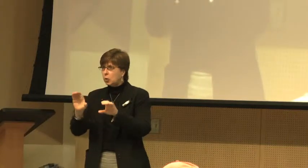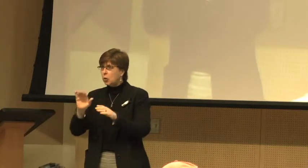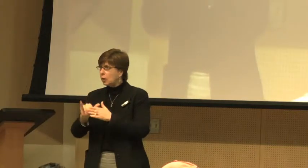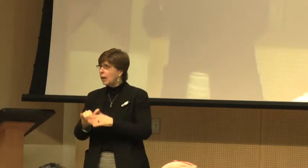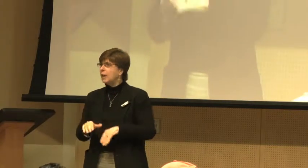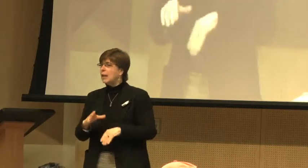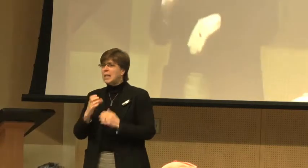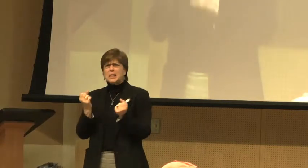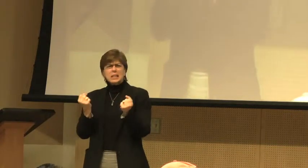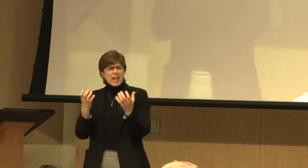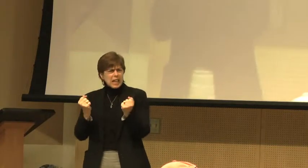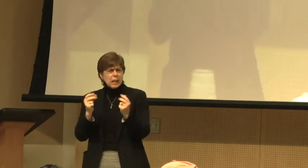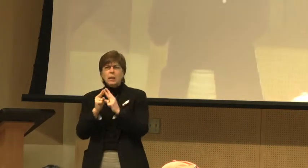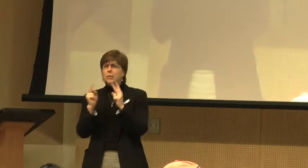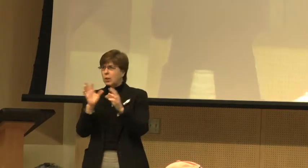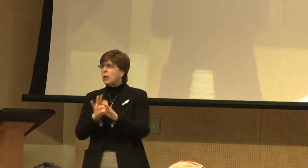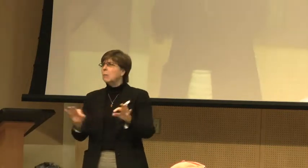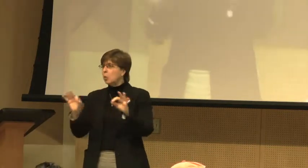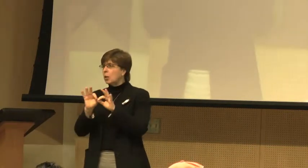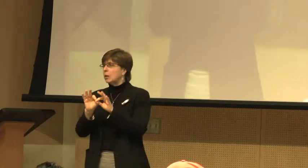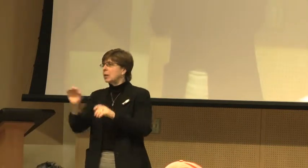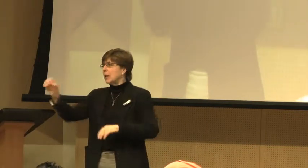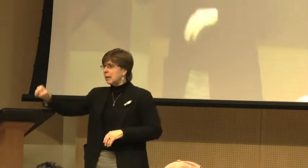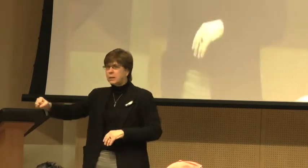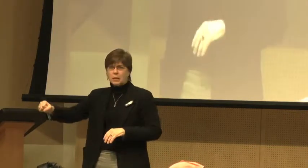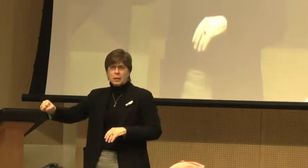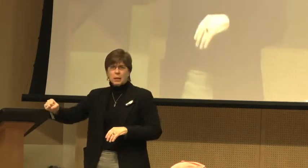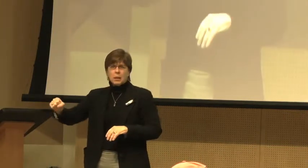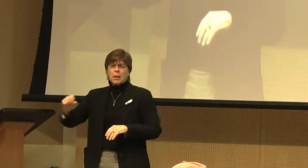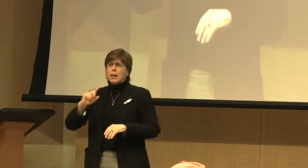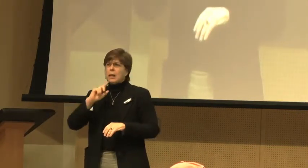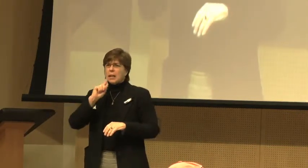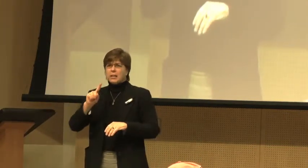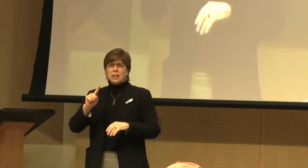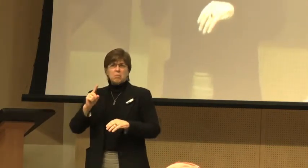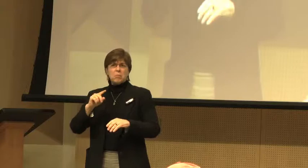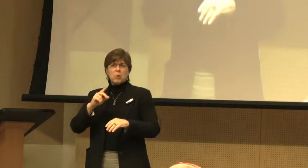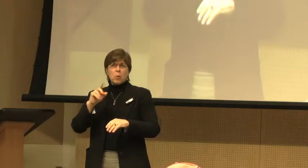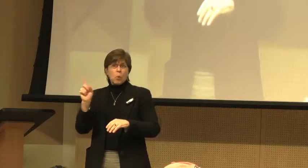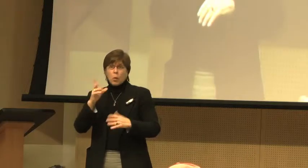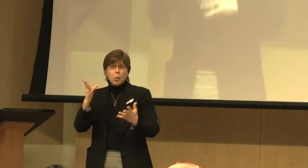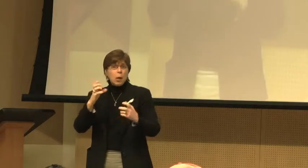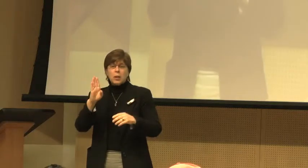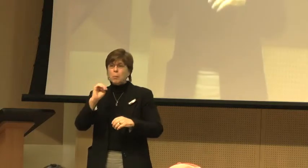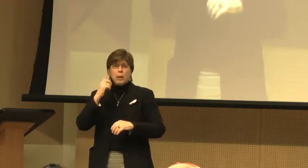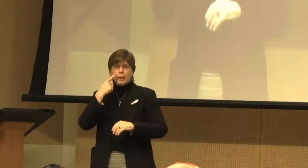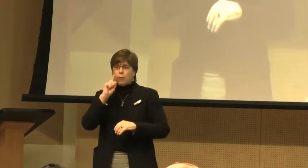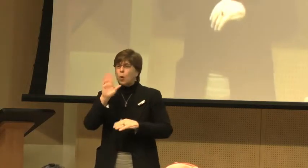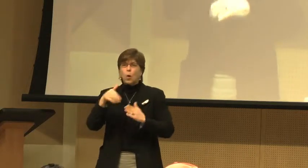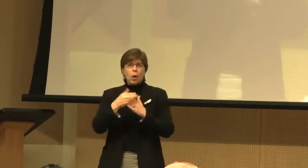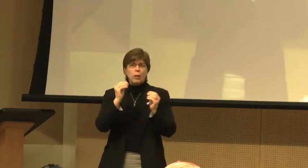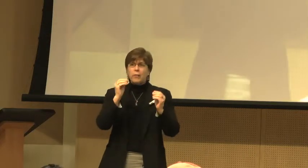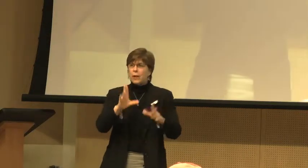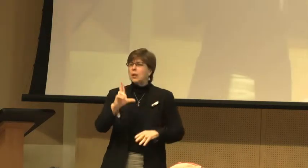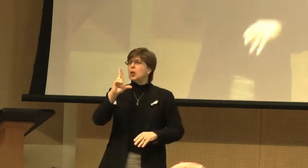be signing the bill, what is it? Is it where we want it to be for all of the faculty?